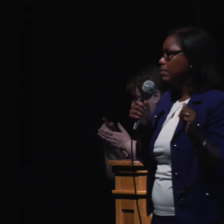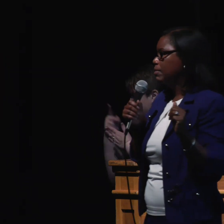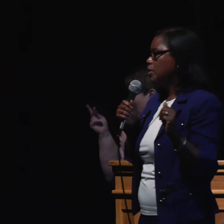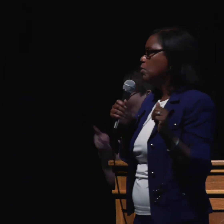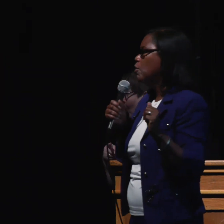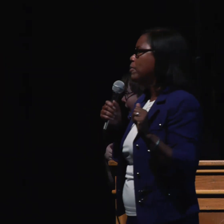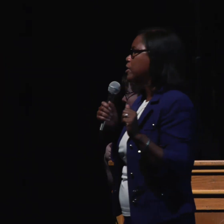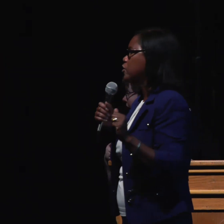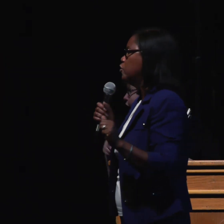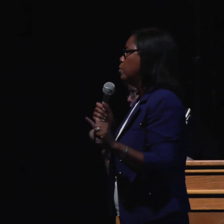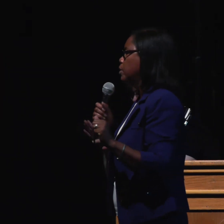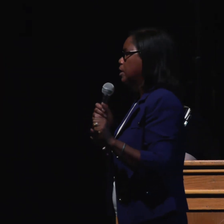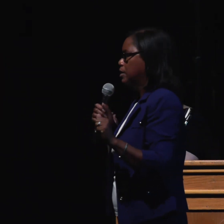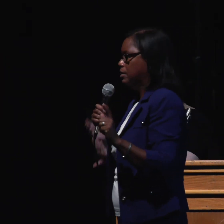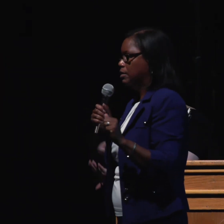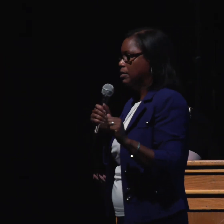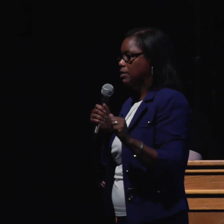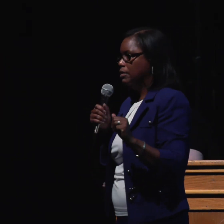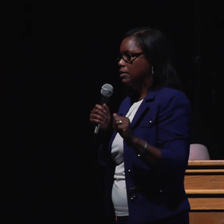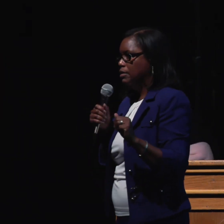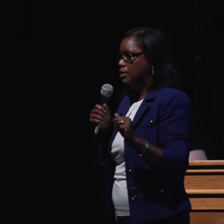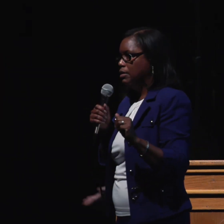program, you open the door,